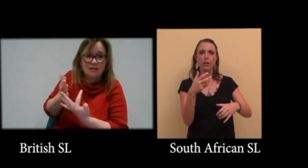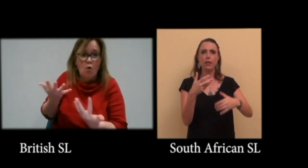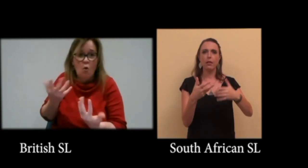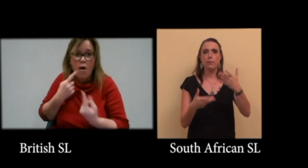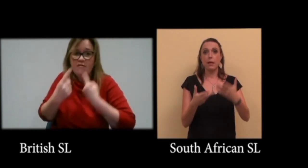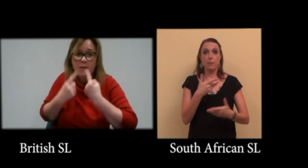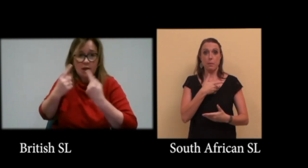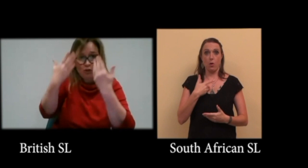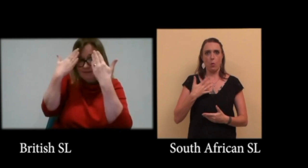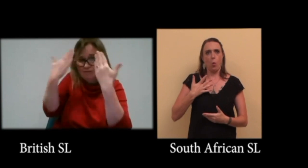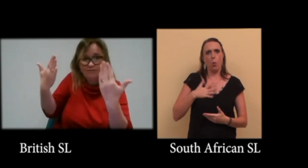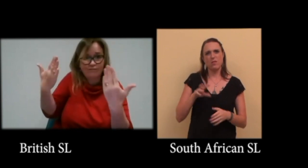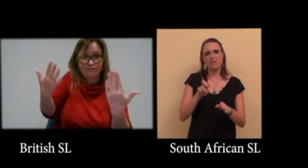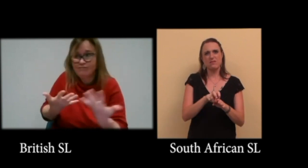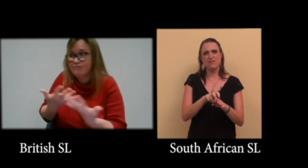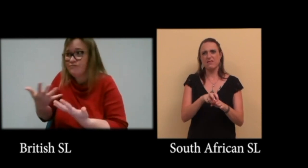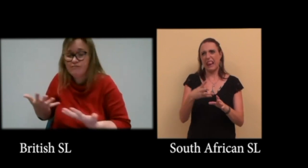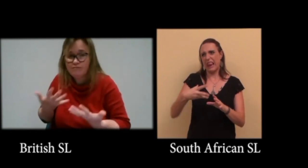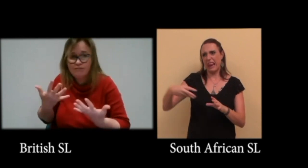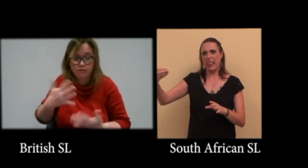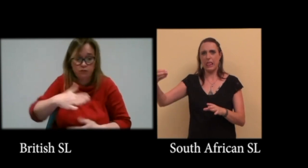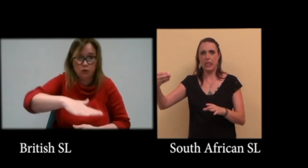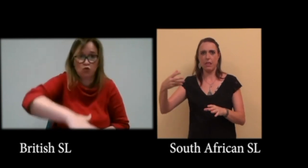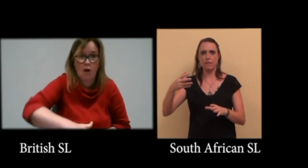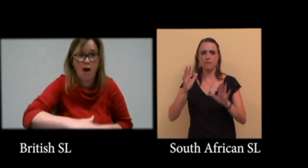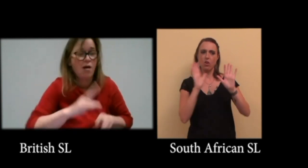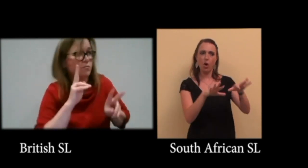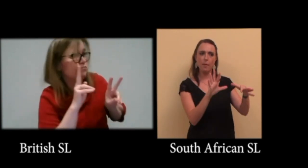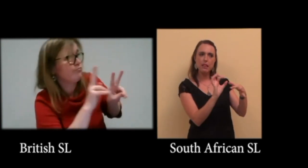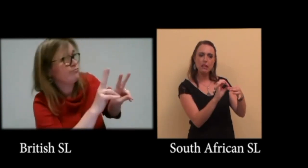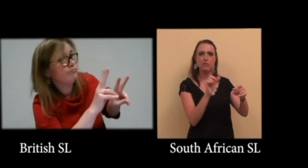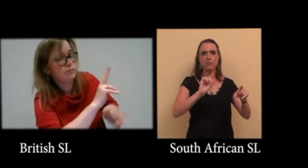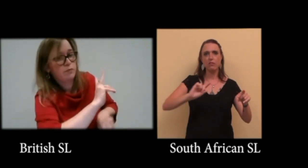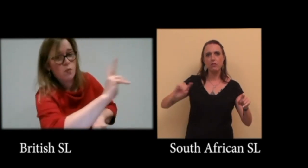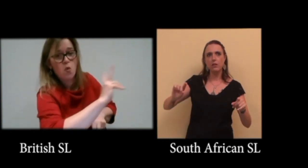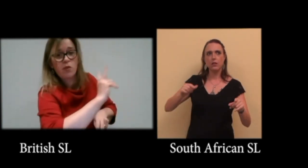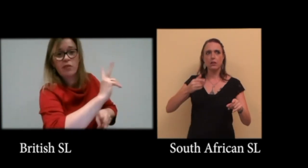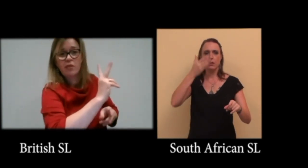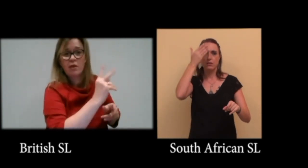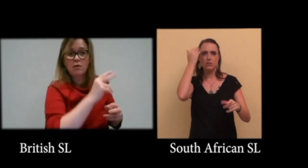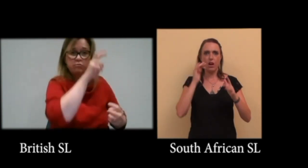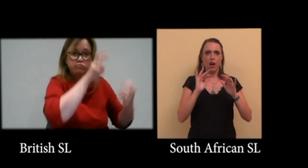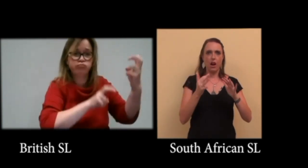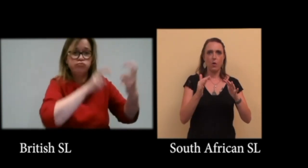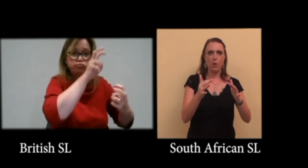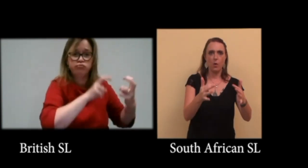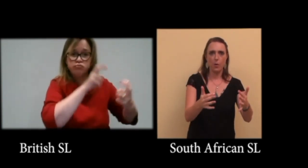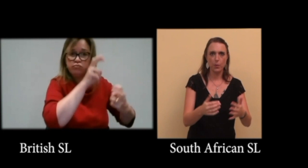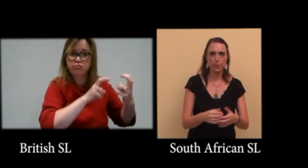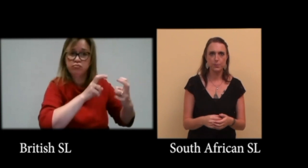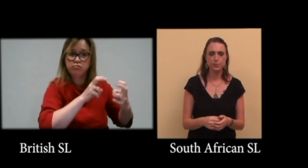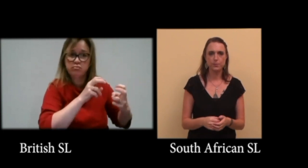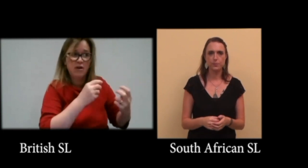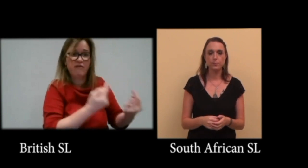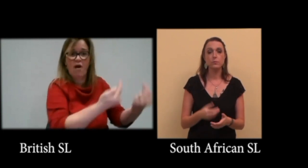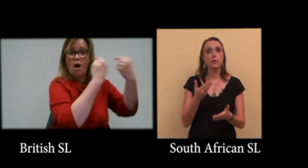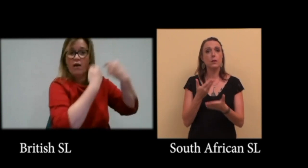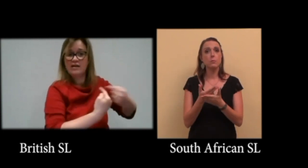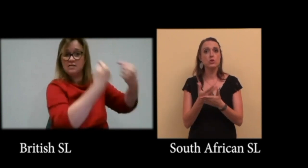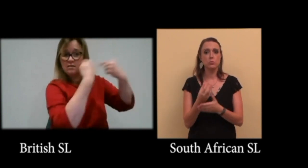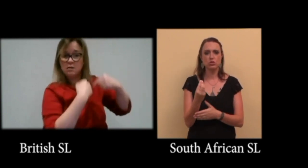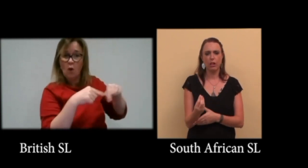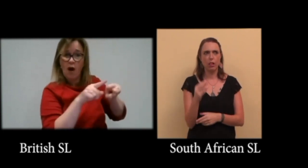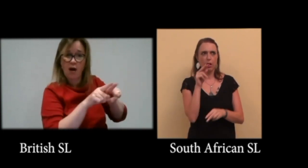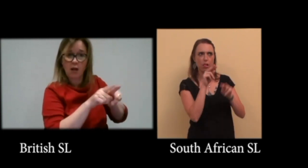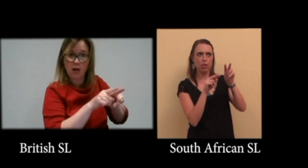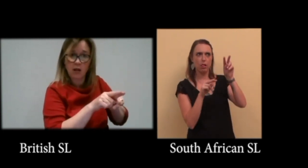that mother doesn't want to live there anymore, wants to try and leave home, but doesn't quite know how to do that and hasn't got access to